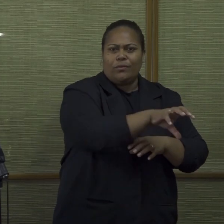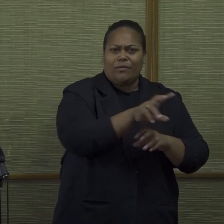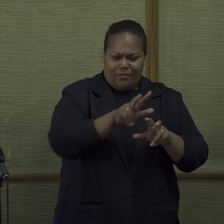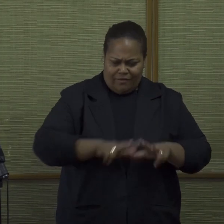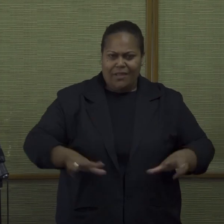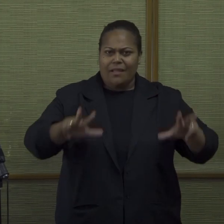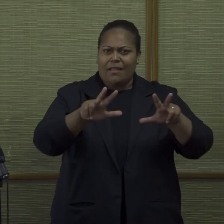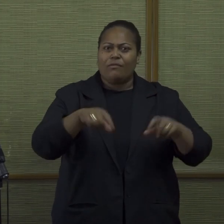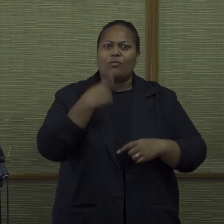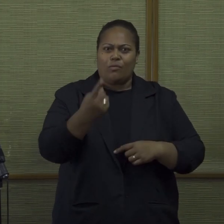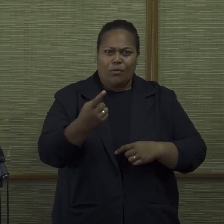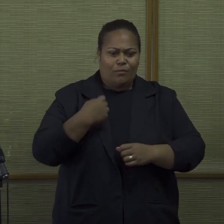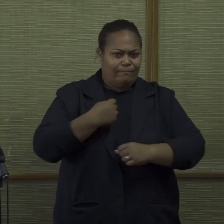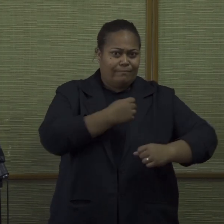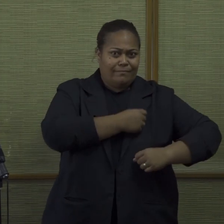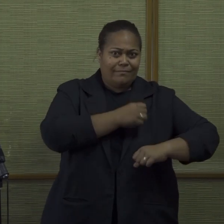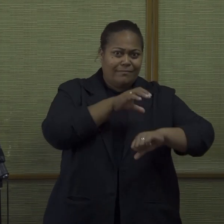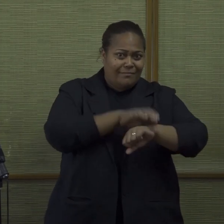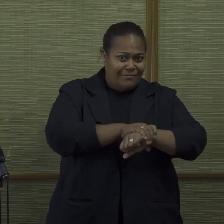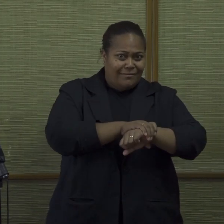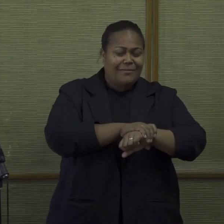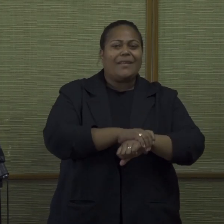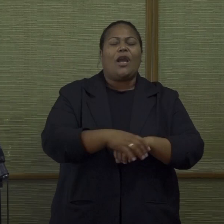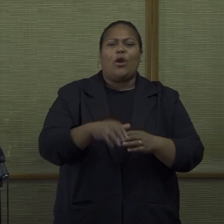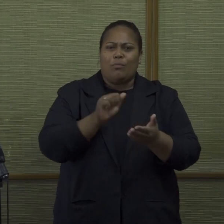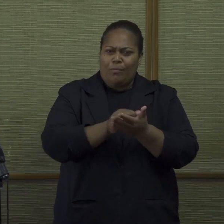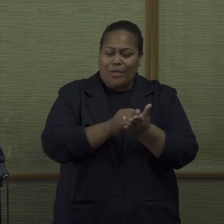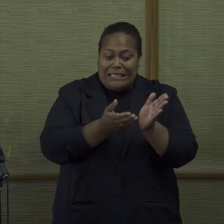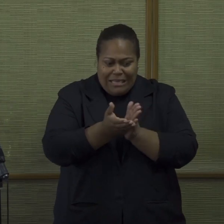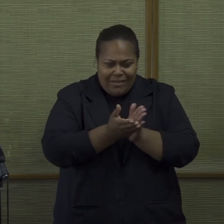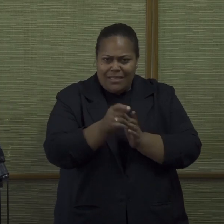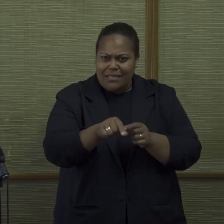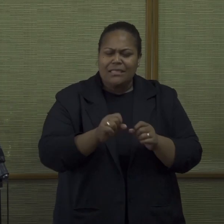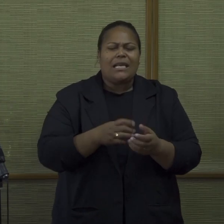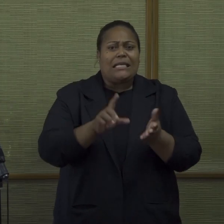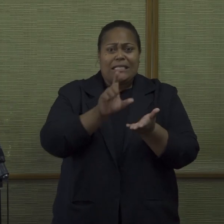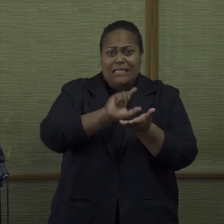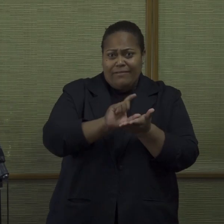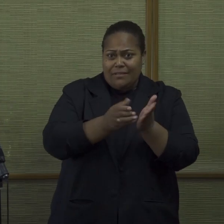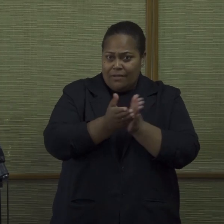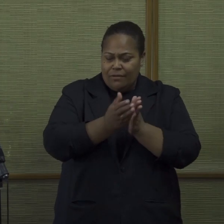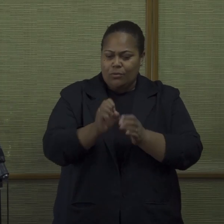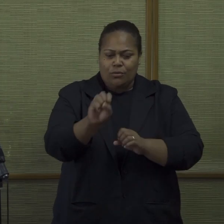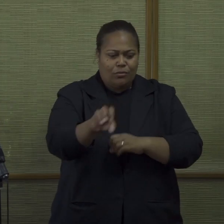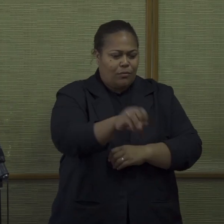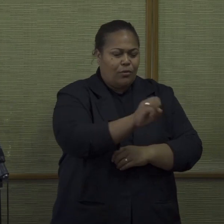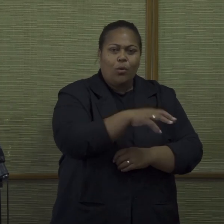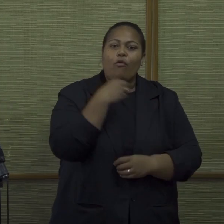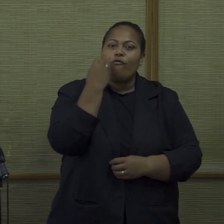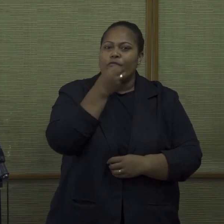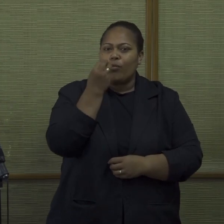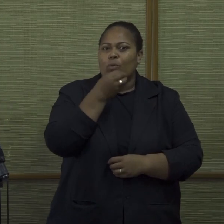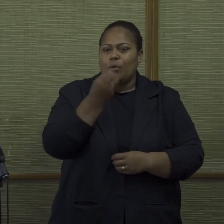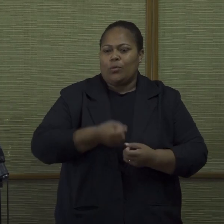the disciplined forces, essential services, and civil servants to distribute food rations and NFIs or non-food